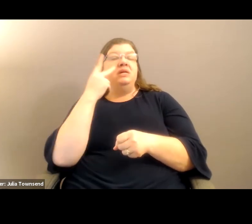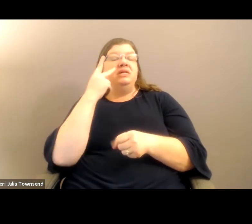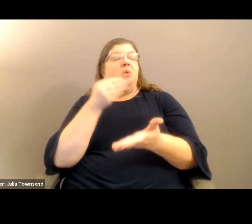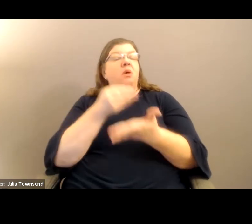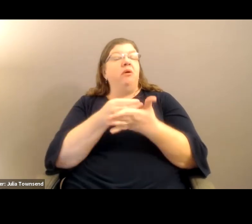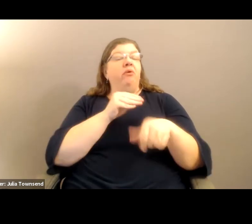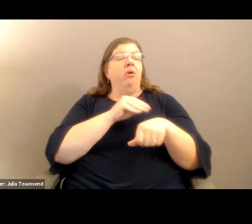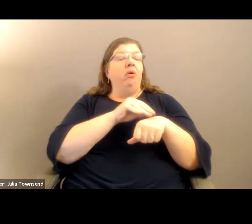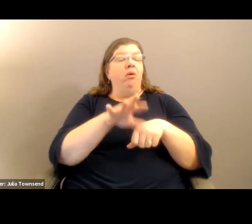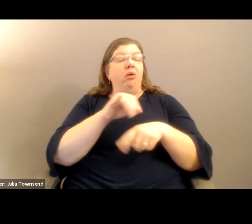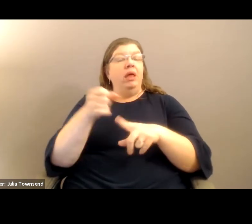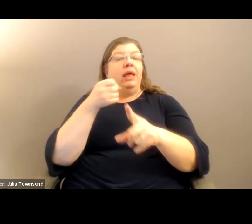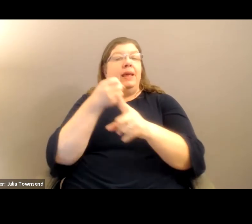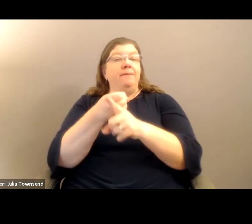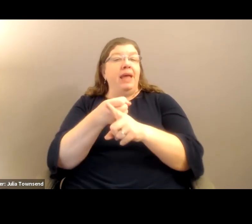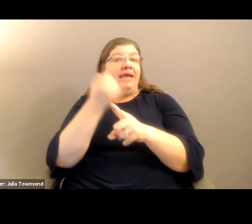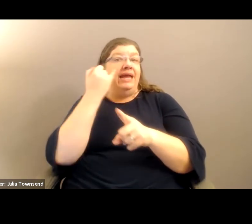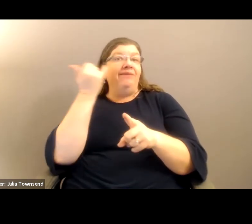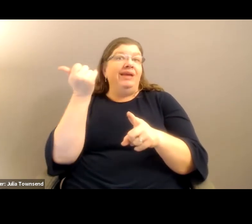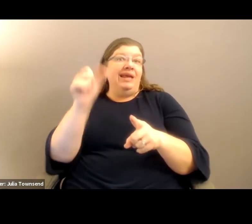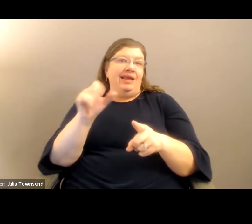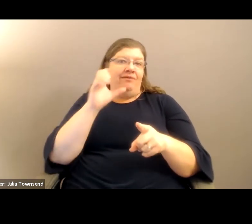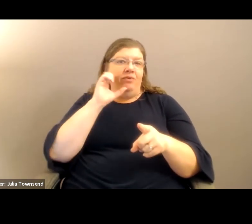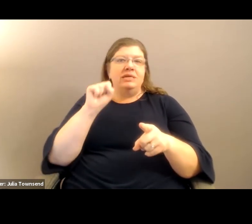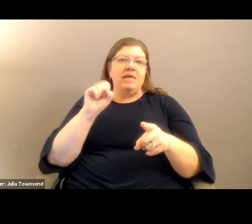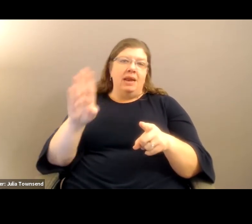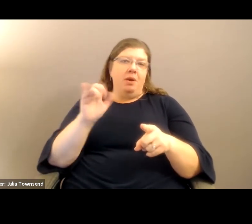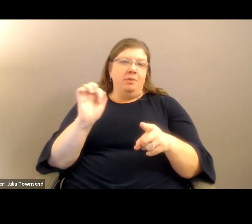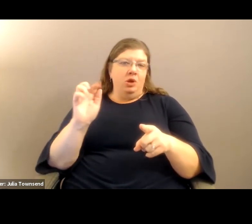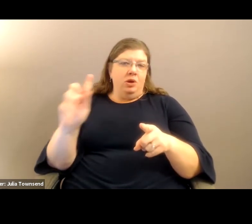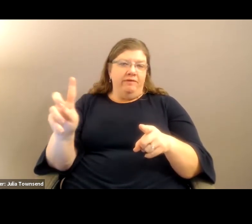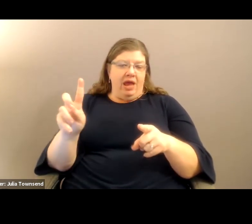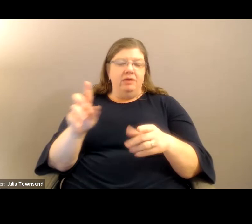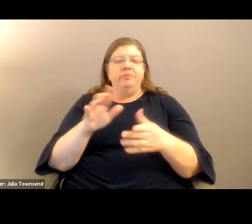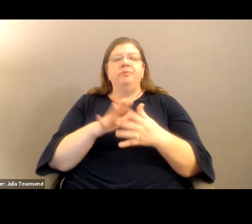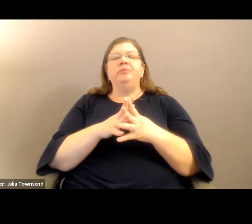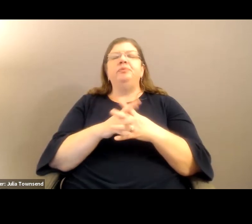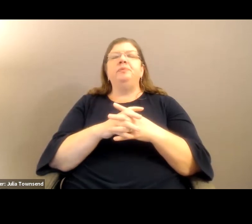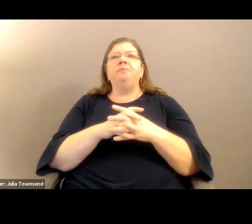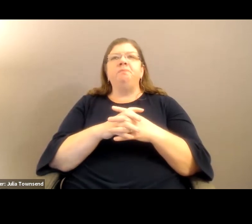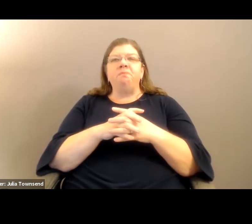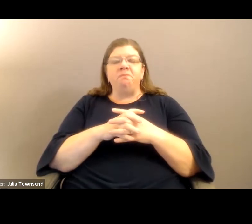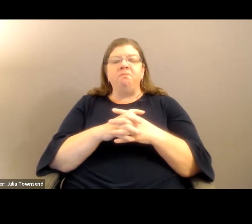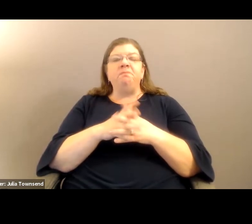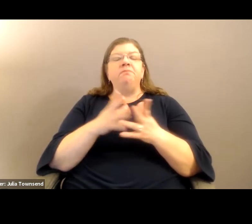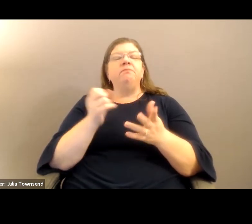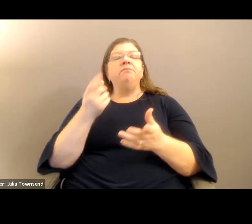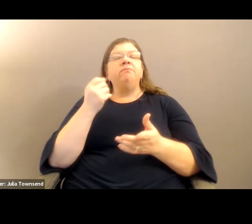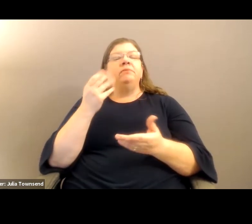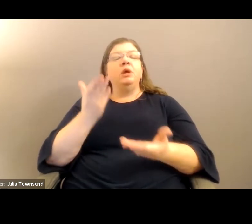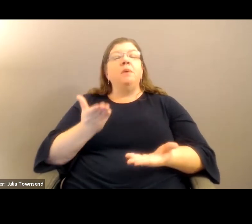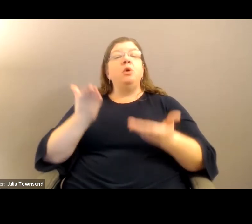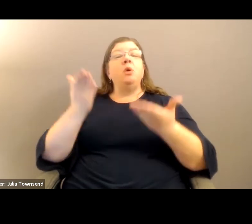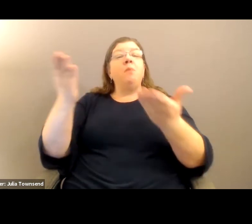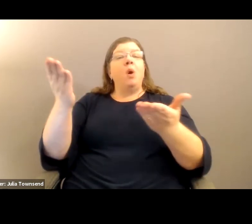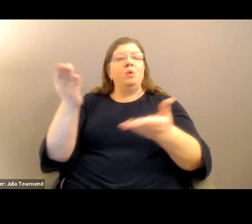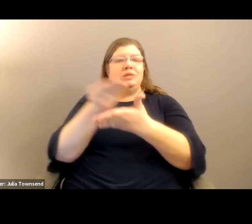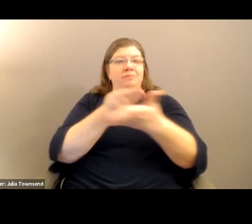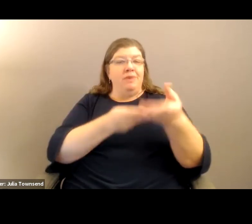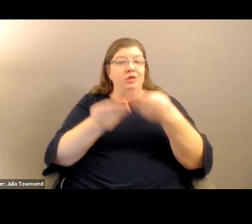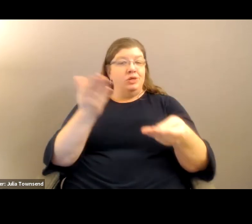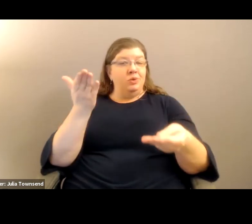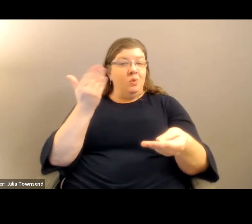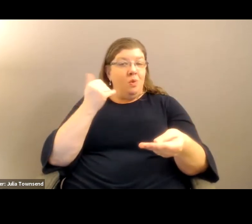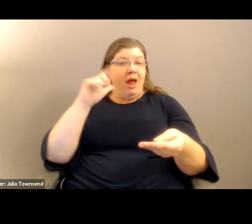impacts are, if any, on Santa Barbara Unified. So it is a proposed budget because the governor